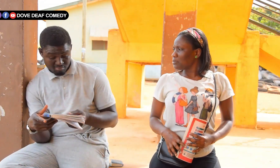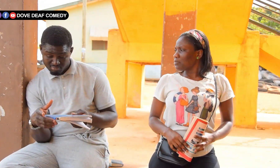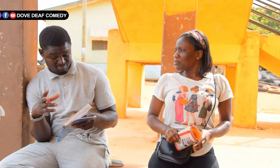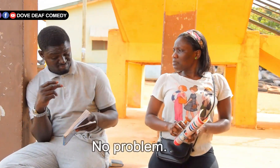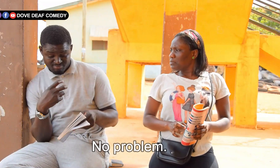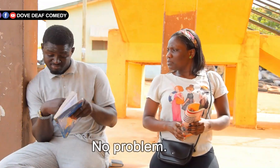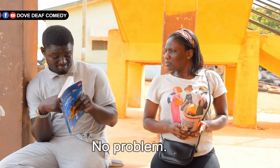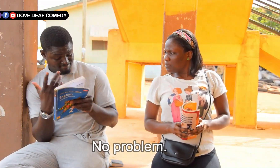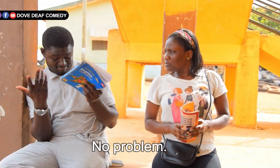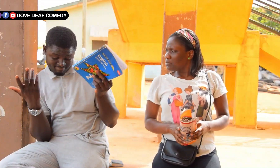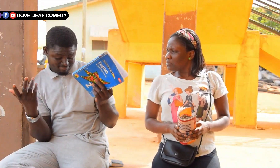No problem.